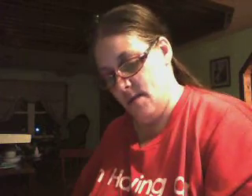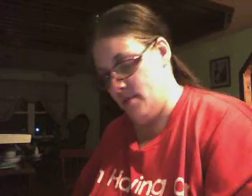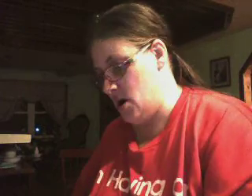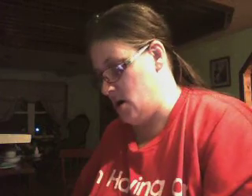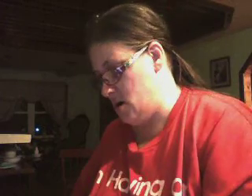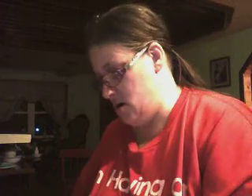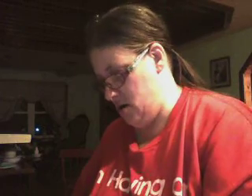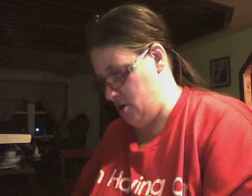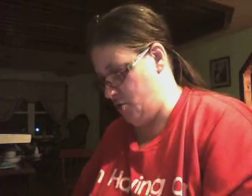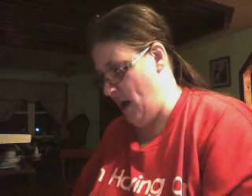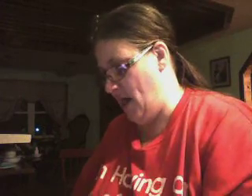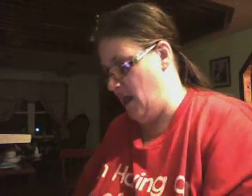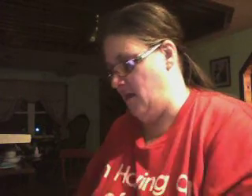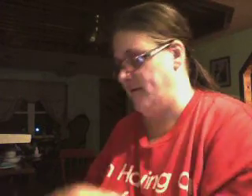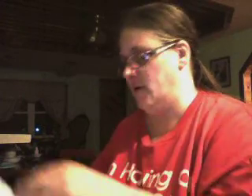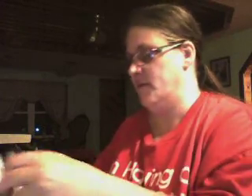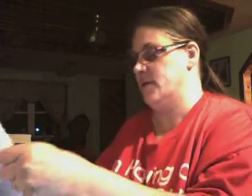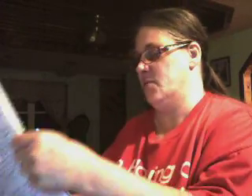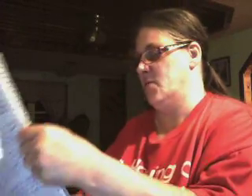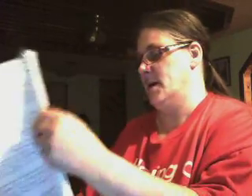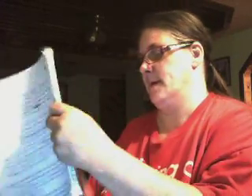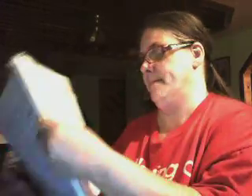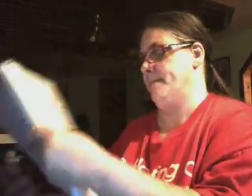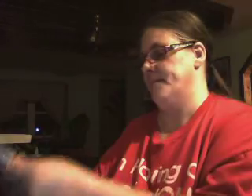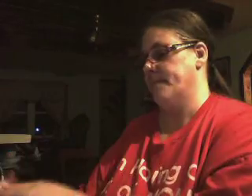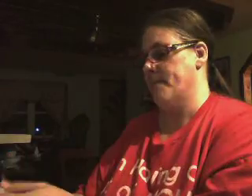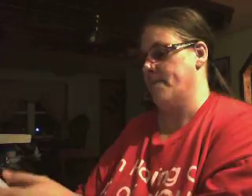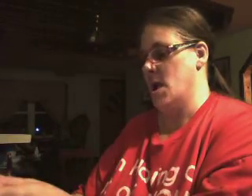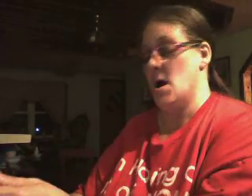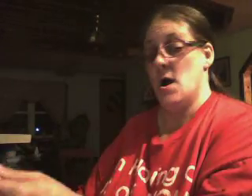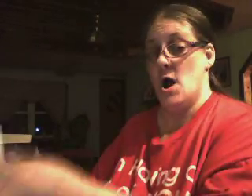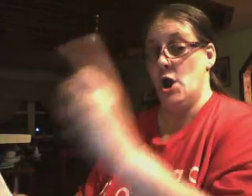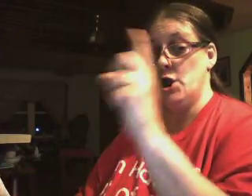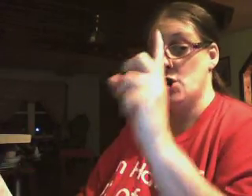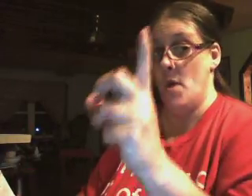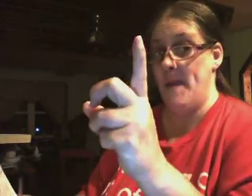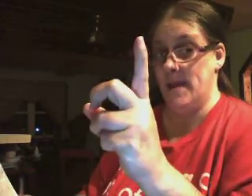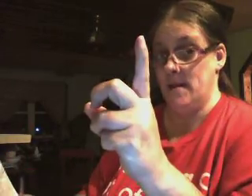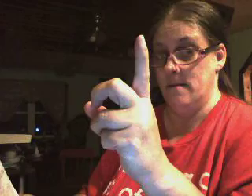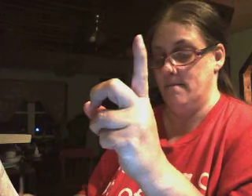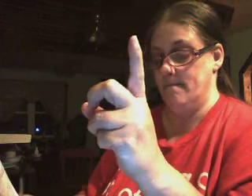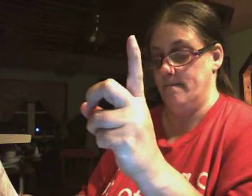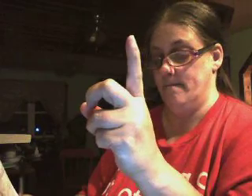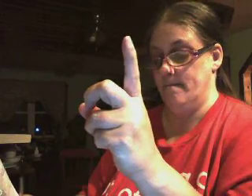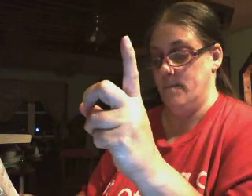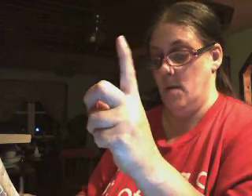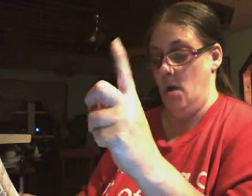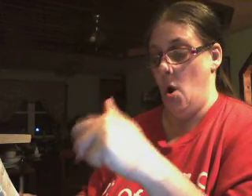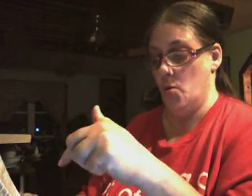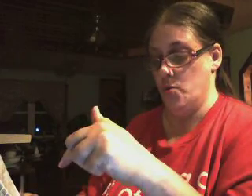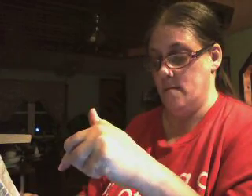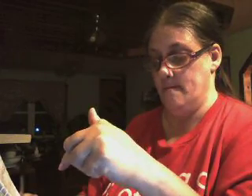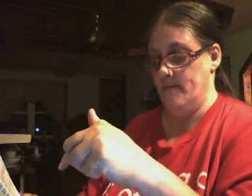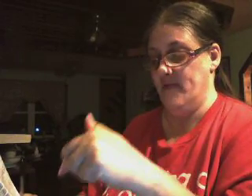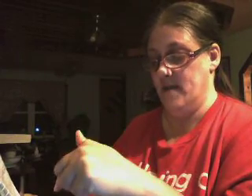Alright, number 12 on this one. Your opinion on